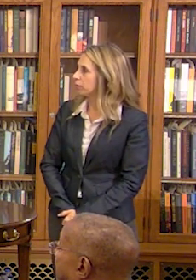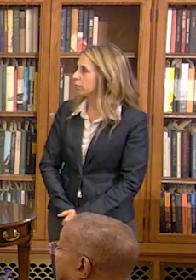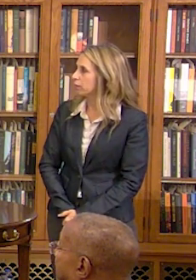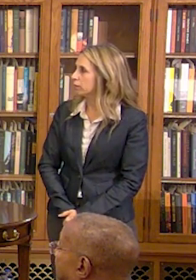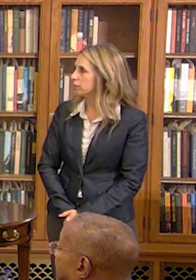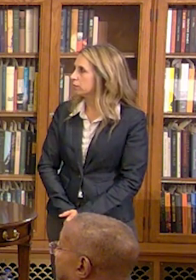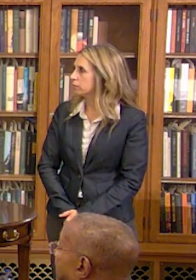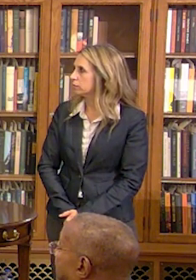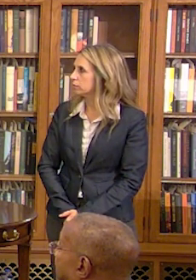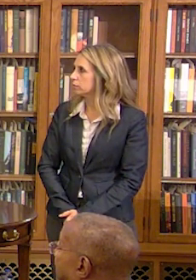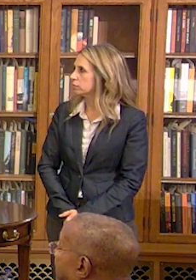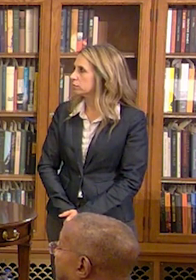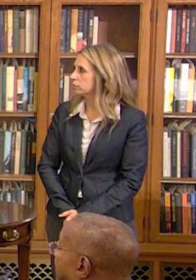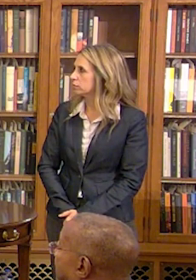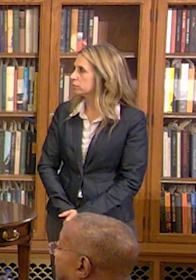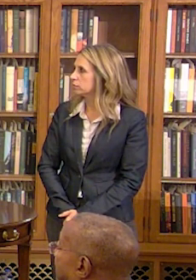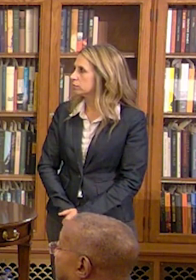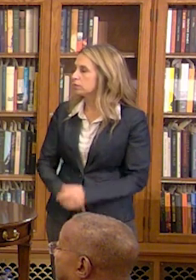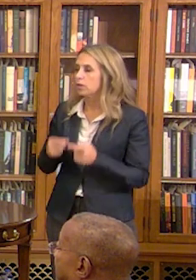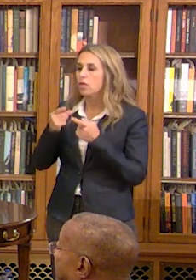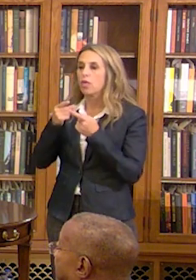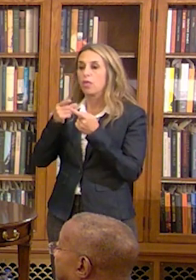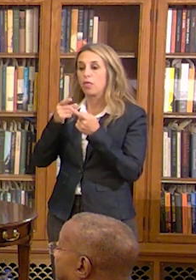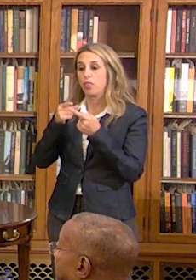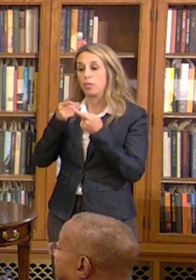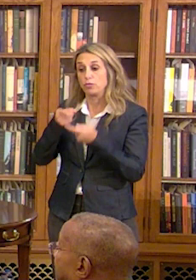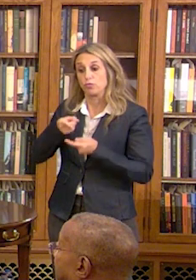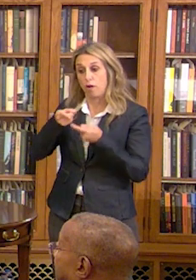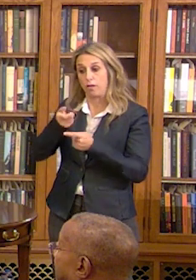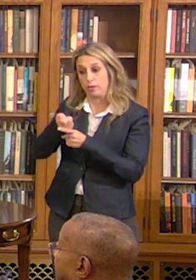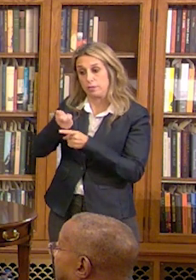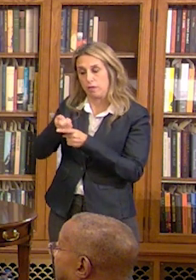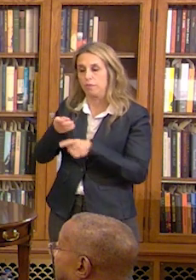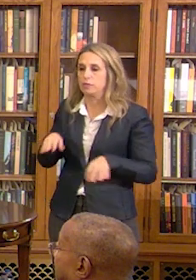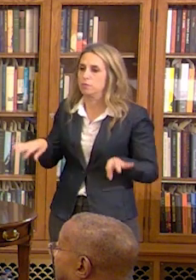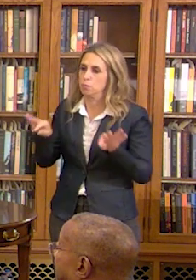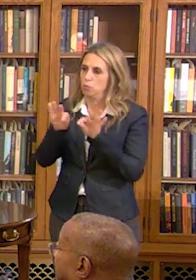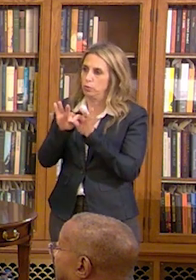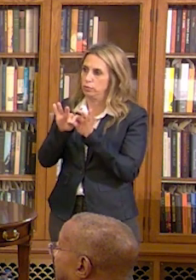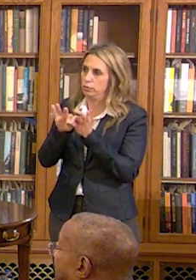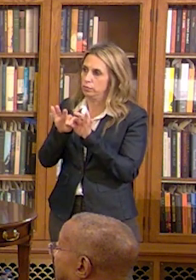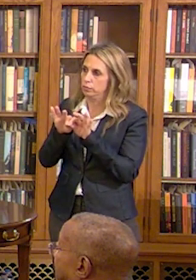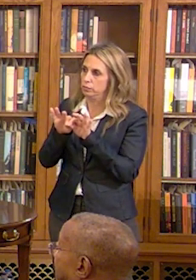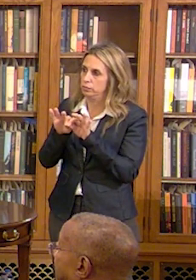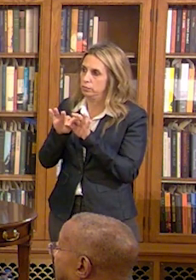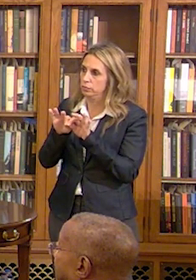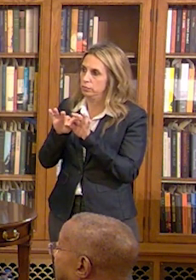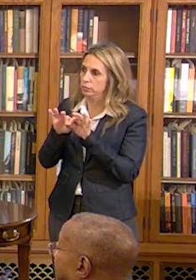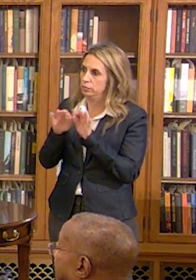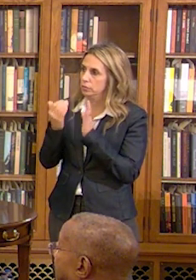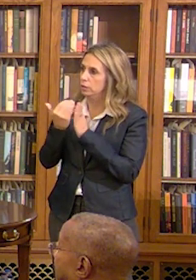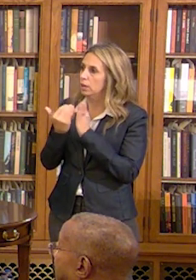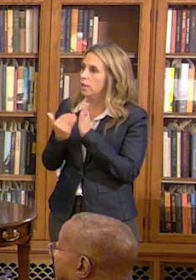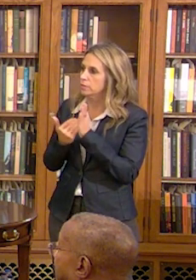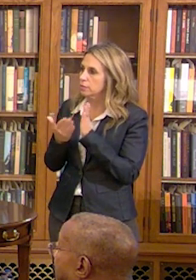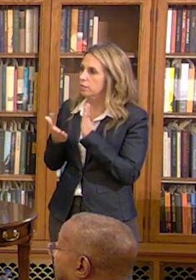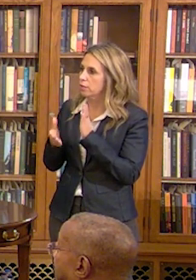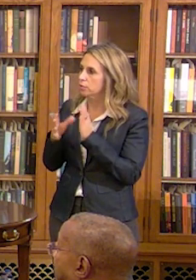away that struggle is important and there is lesson in